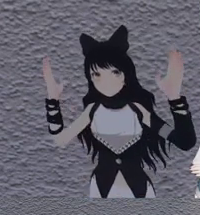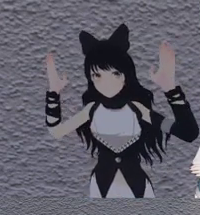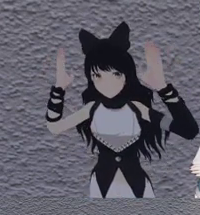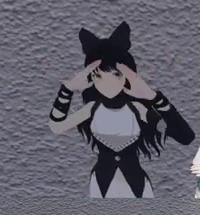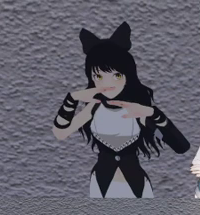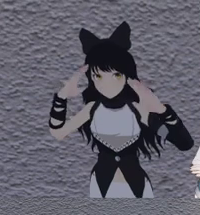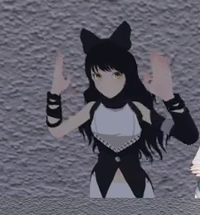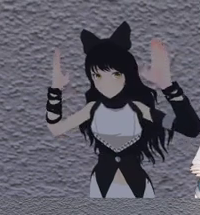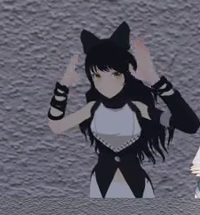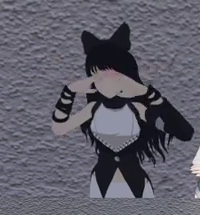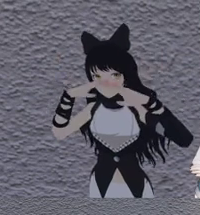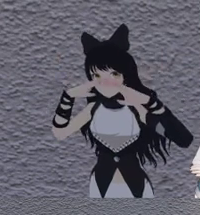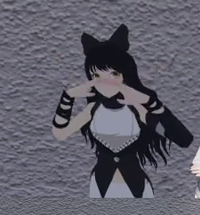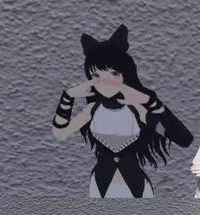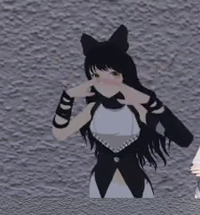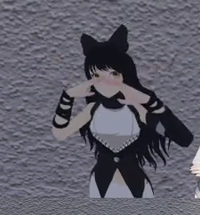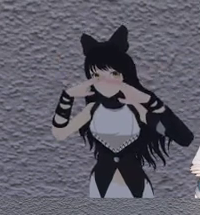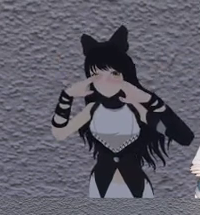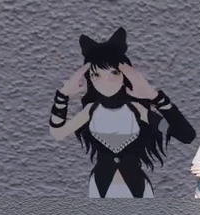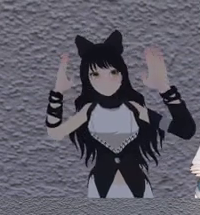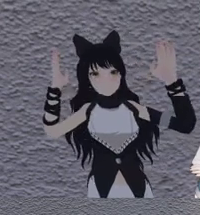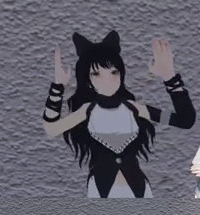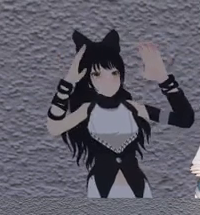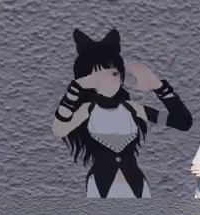Now this sign? Trouble.